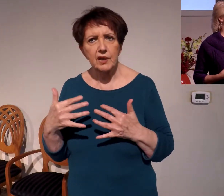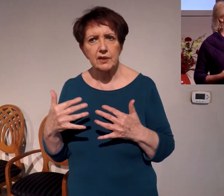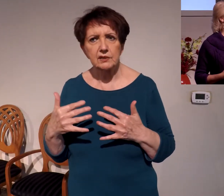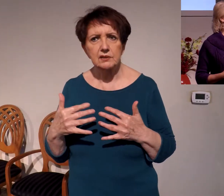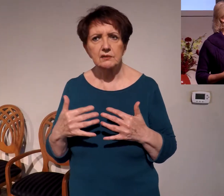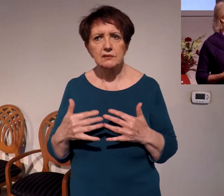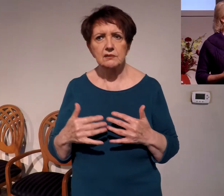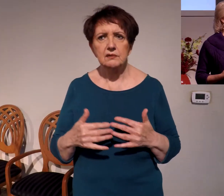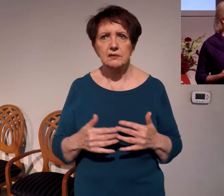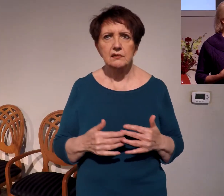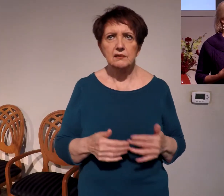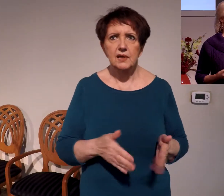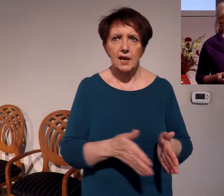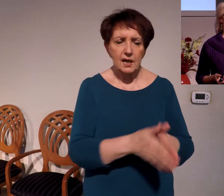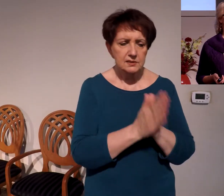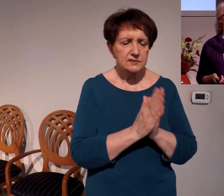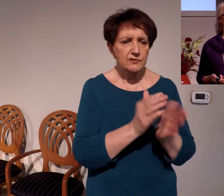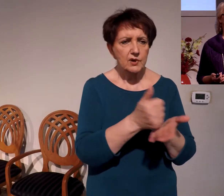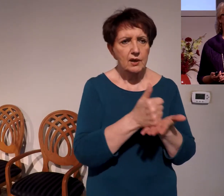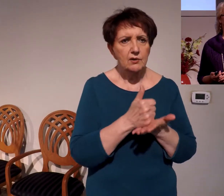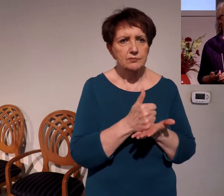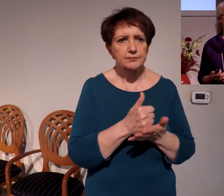ask for help.